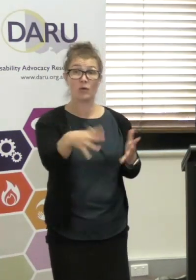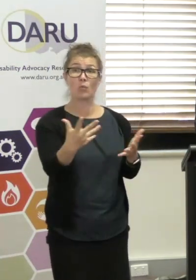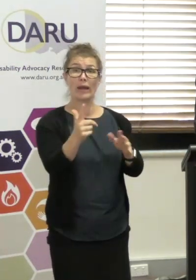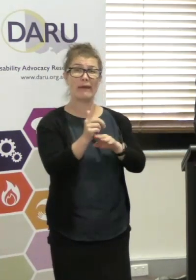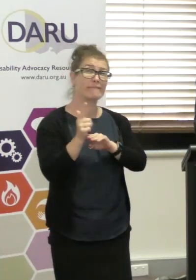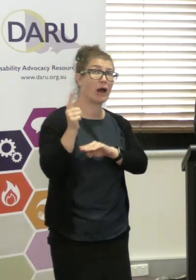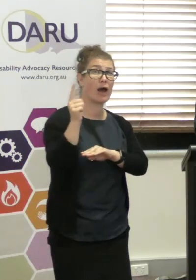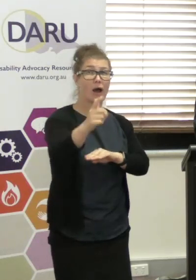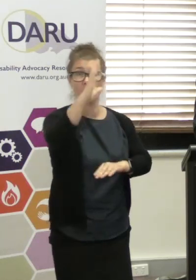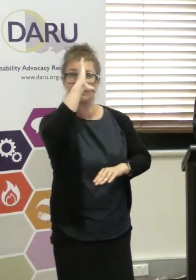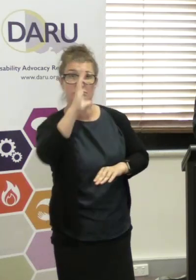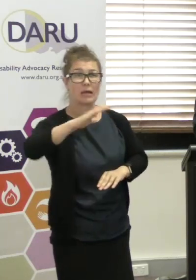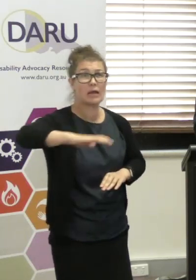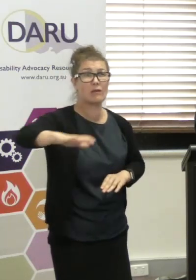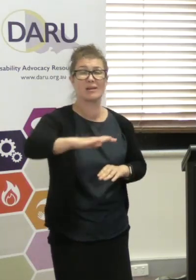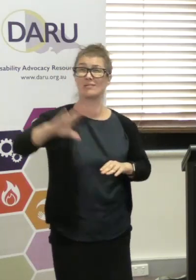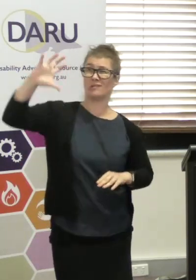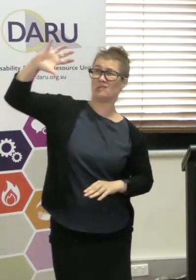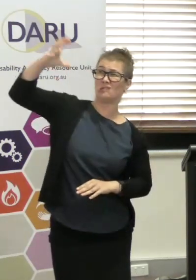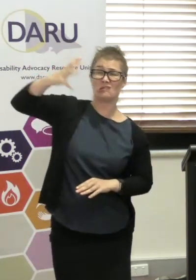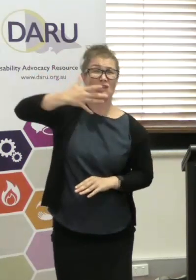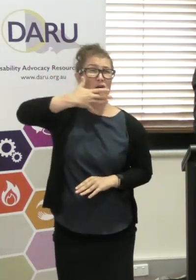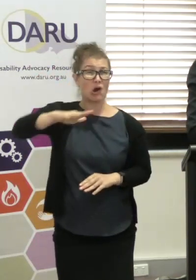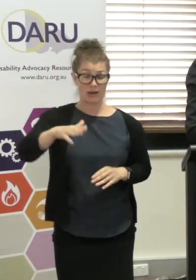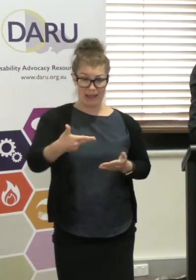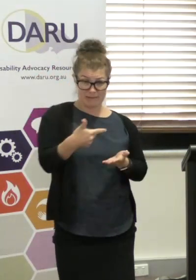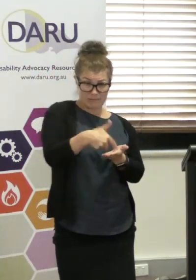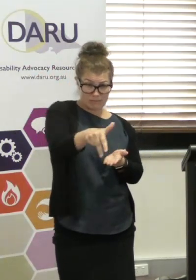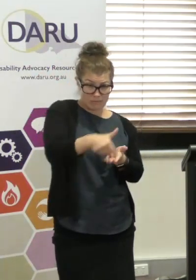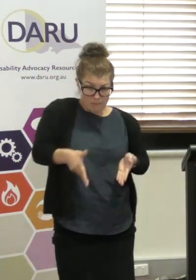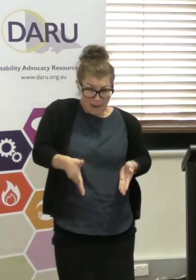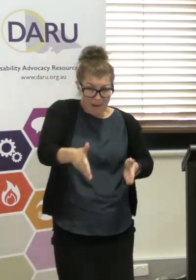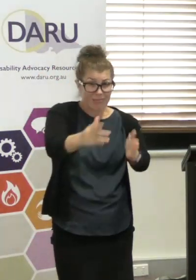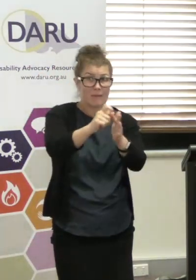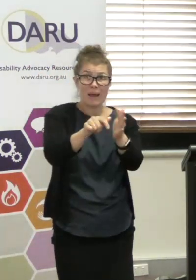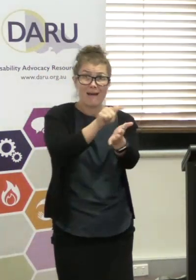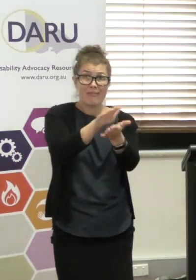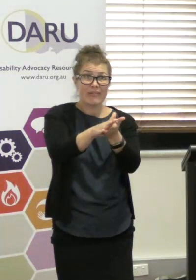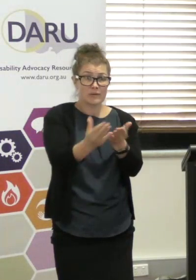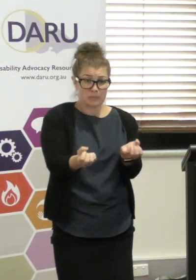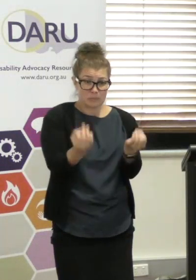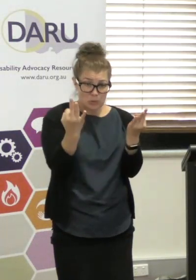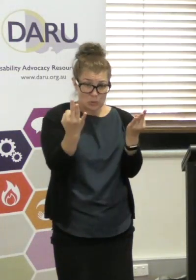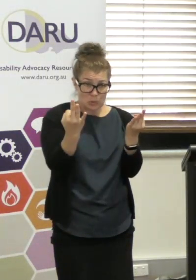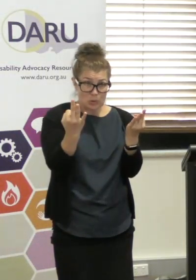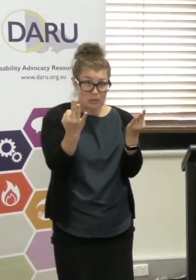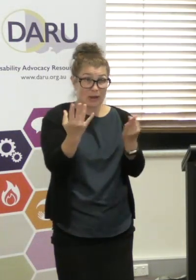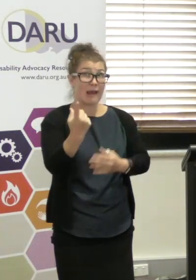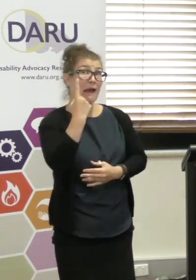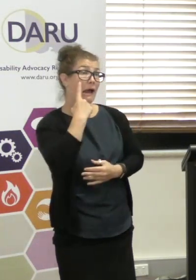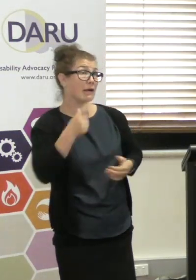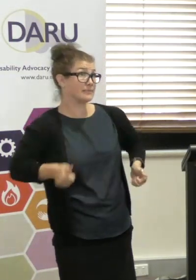the combination of the extreme heat and the lack of footpaths you see, if you have a look there,